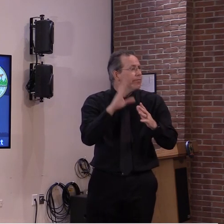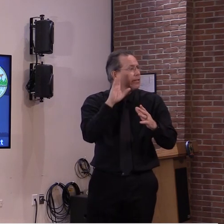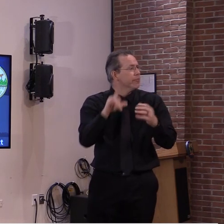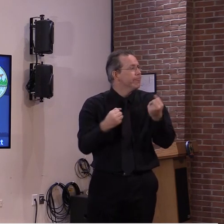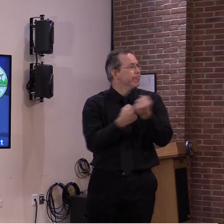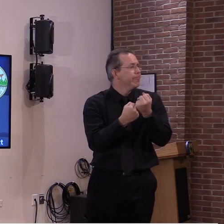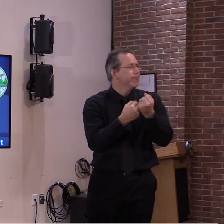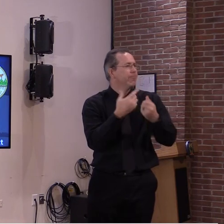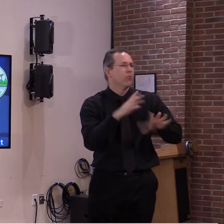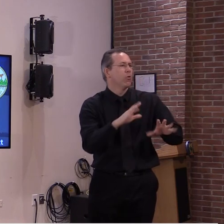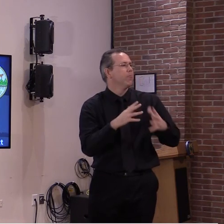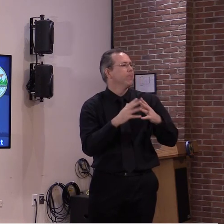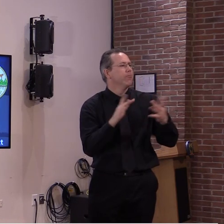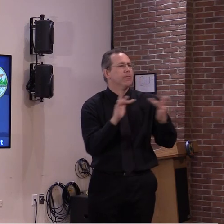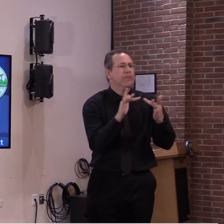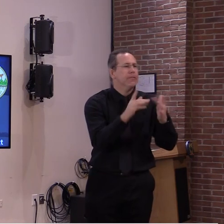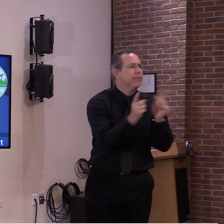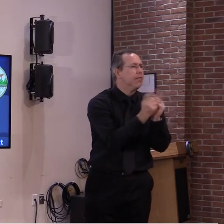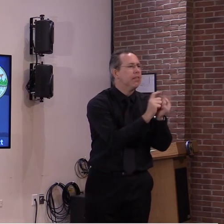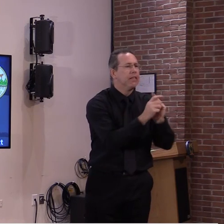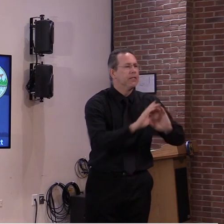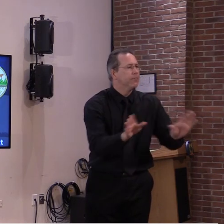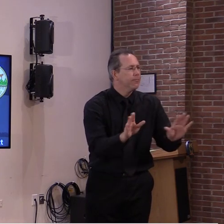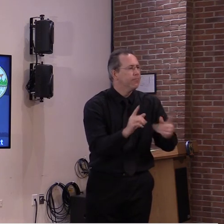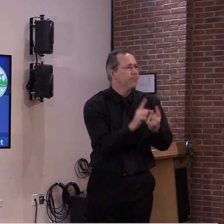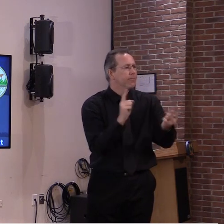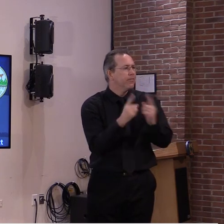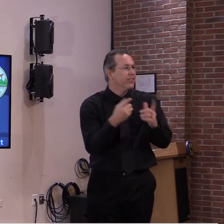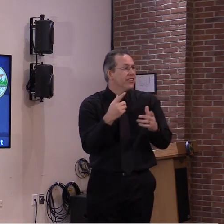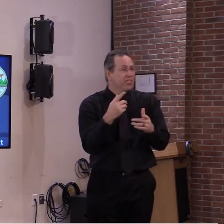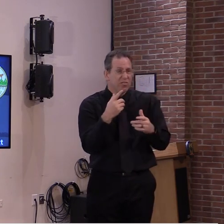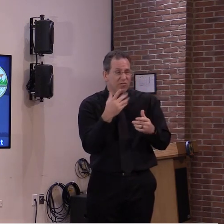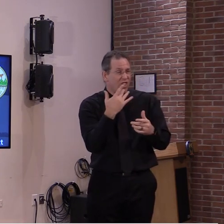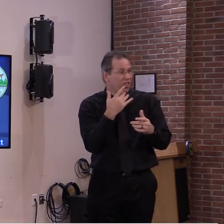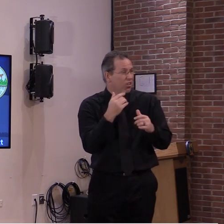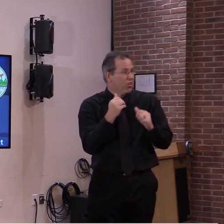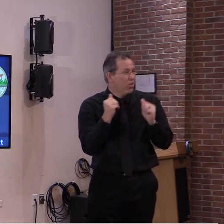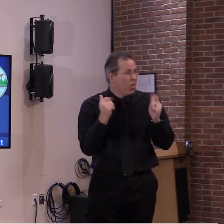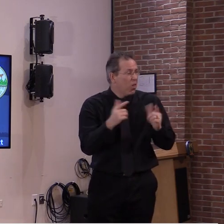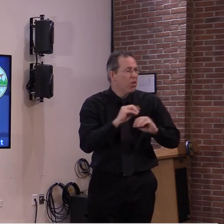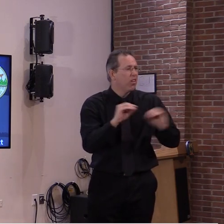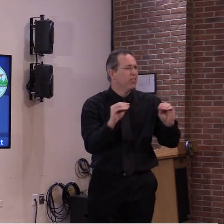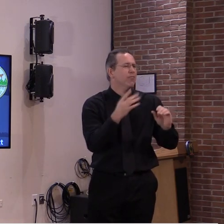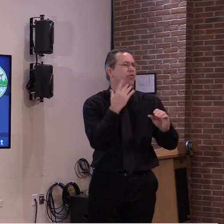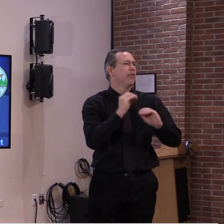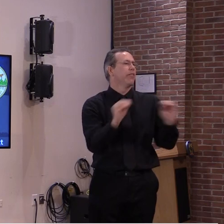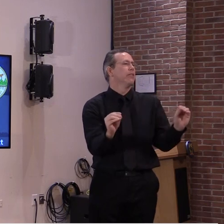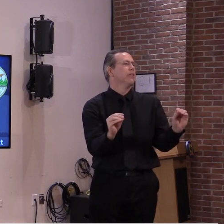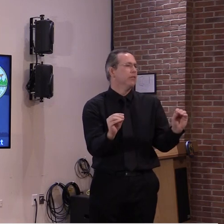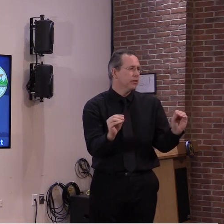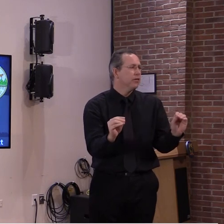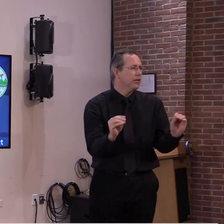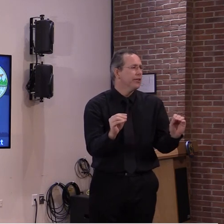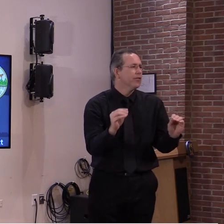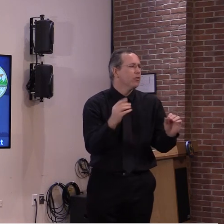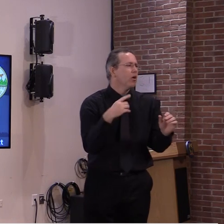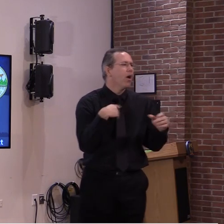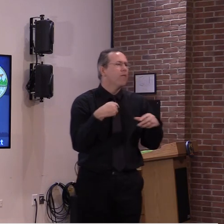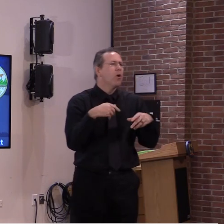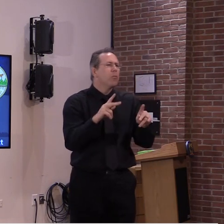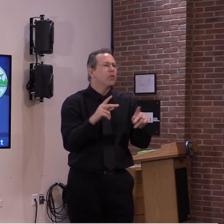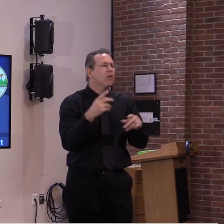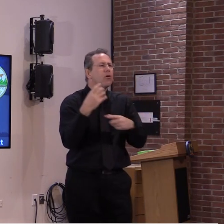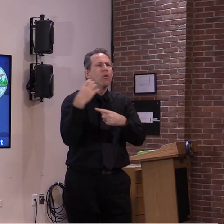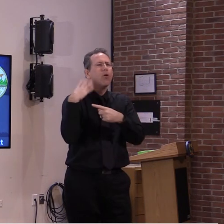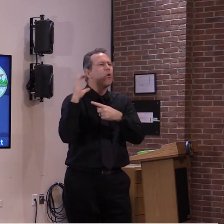as an all-or-nothing proposition, but rather to look for opportunities for wrestlers to pursue coach-led practice sessions that can be focused